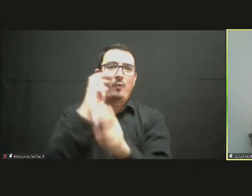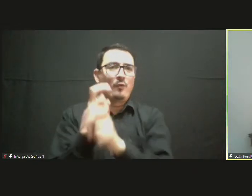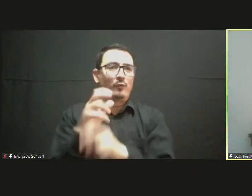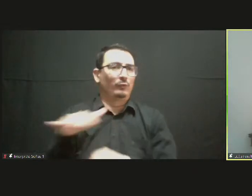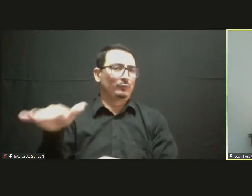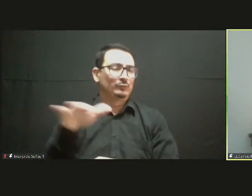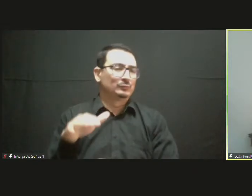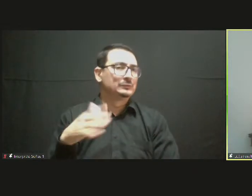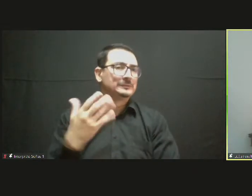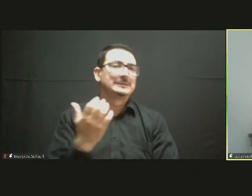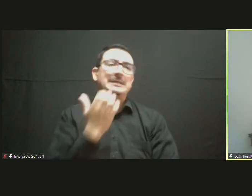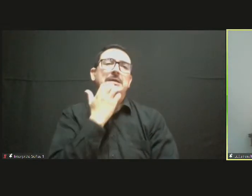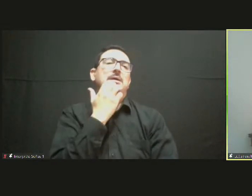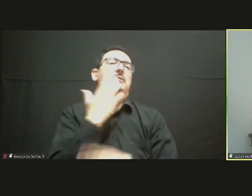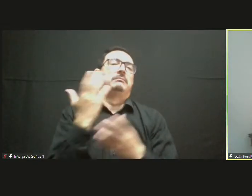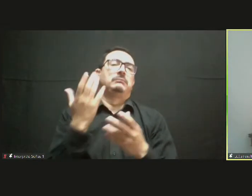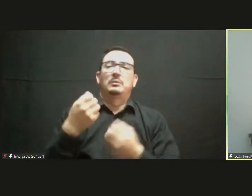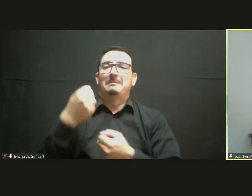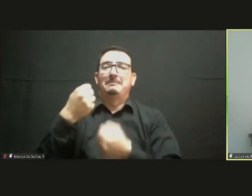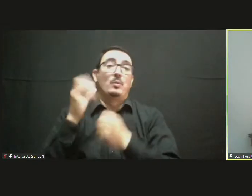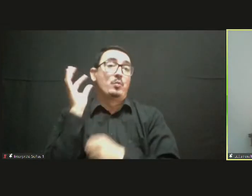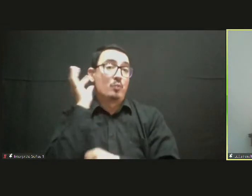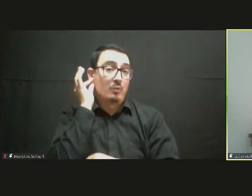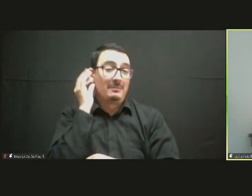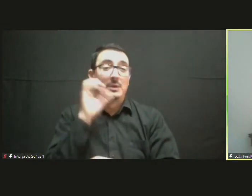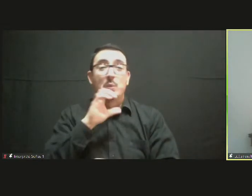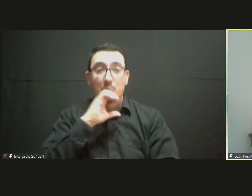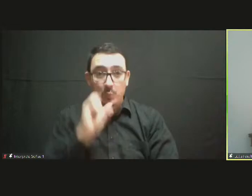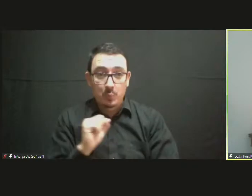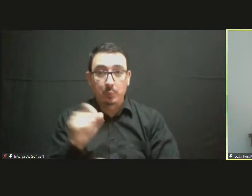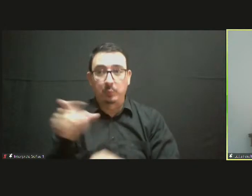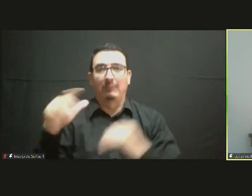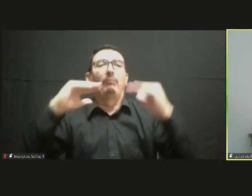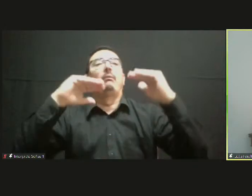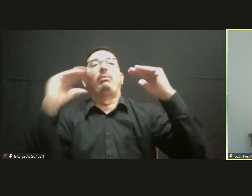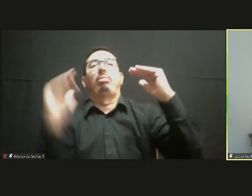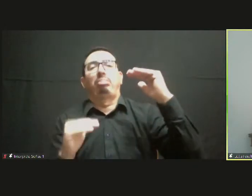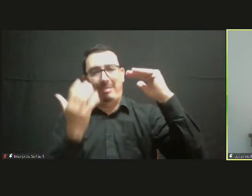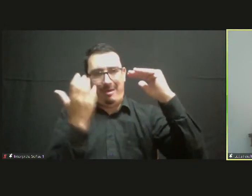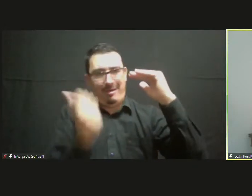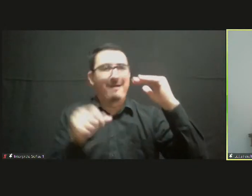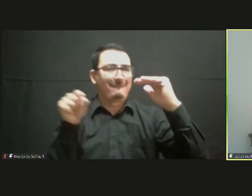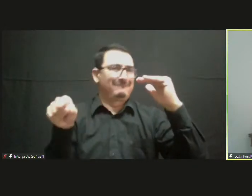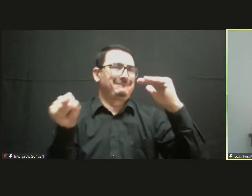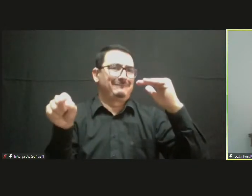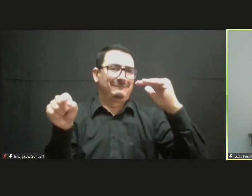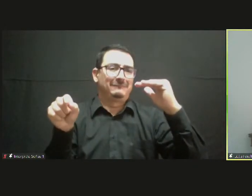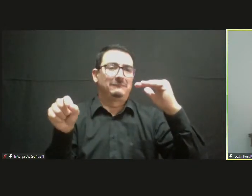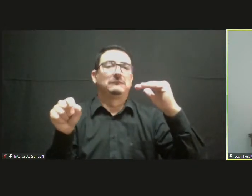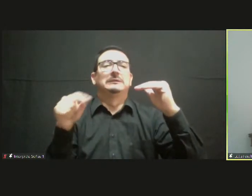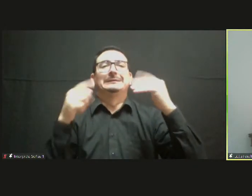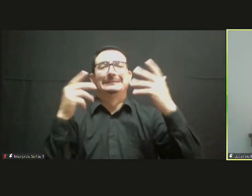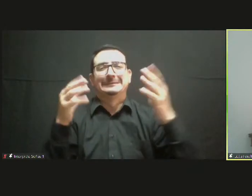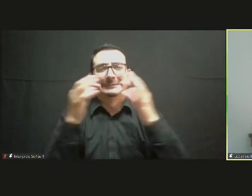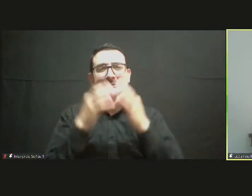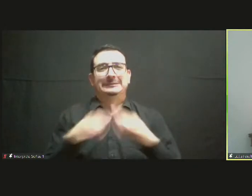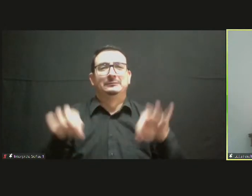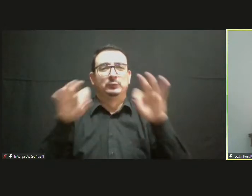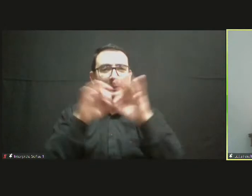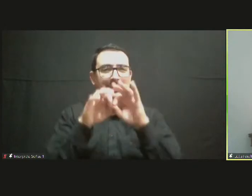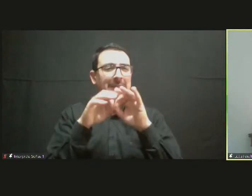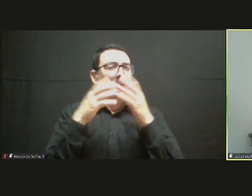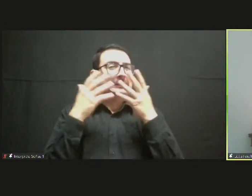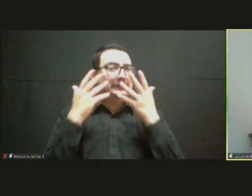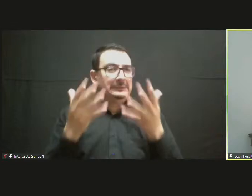areas, and women, make up the majority of the tourism sector in our region. So this gap in infrastructure, skills,